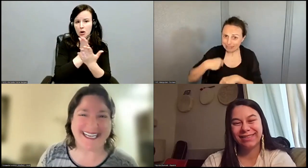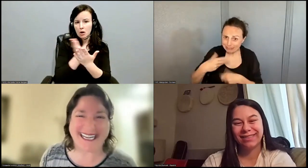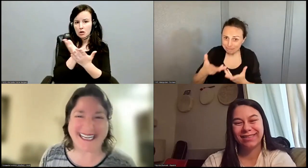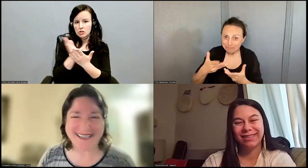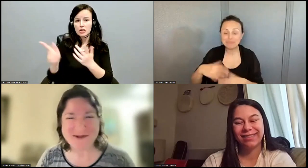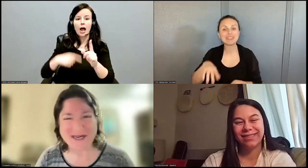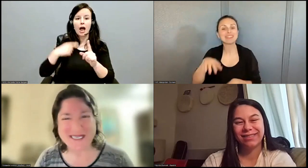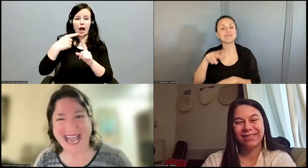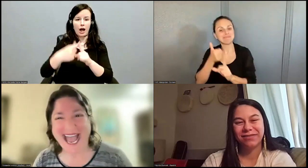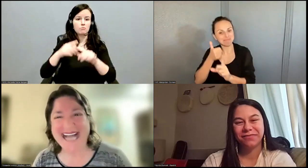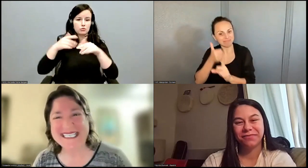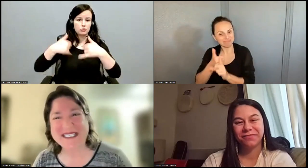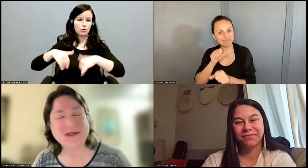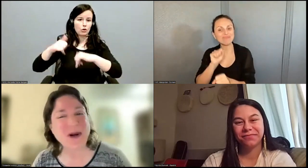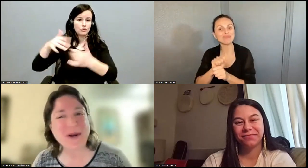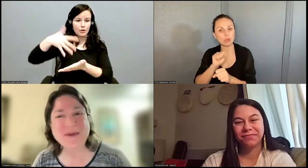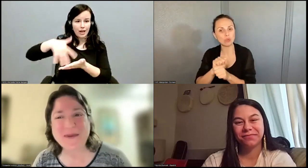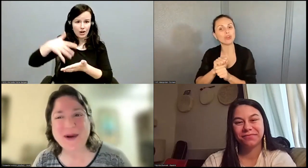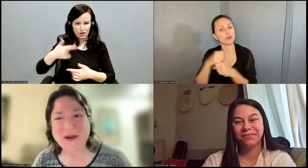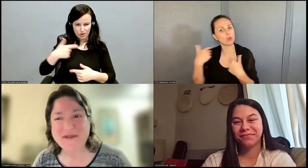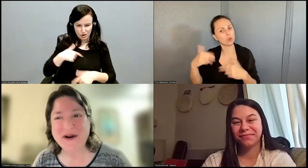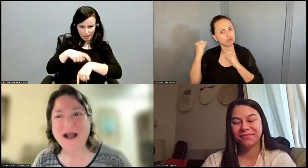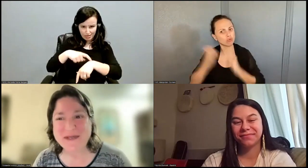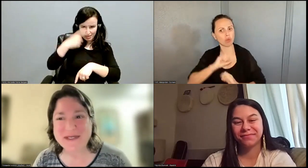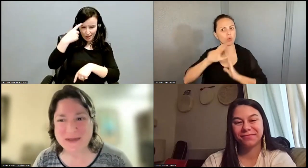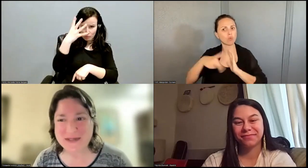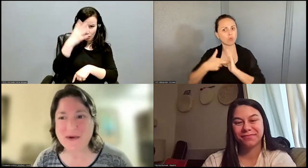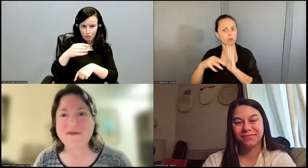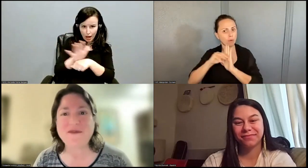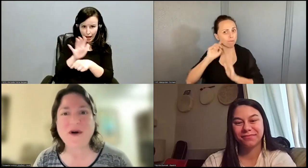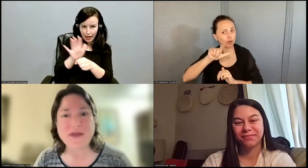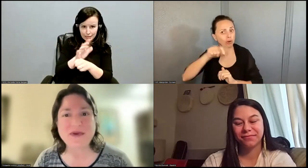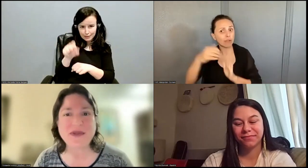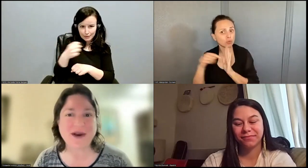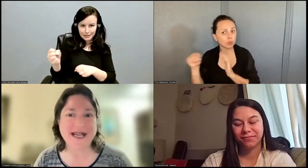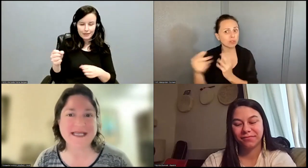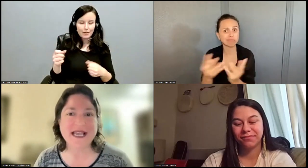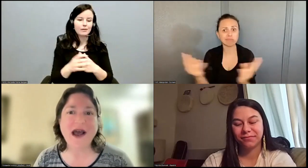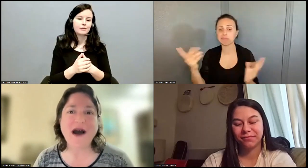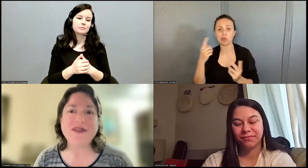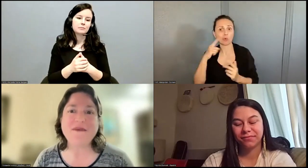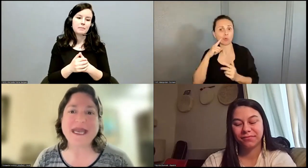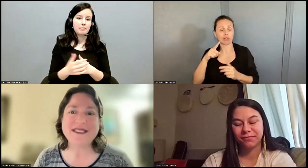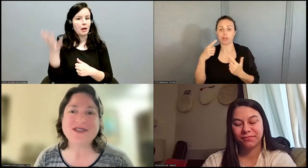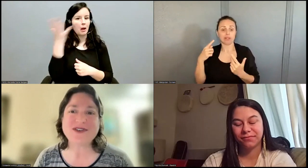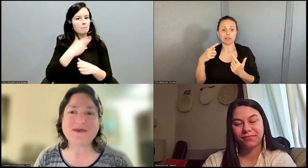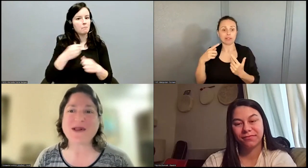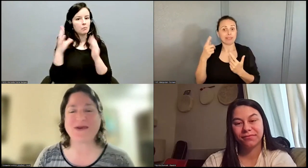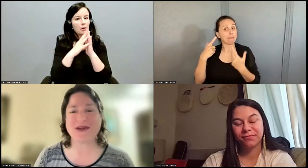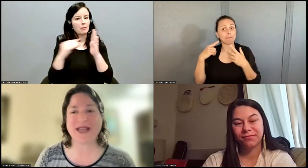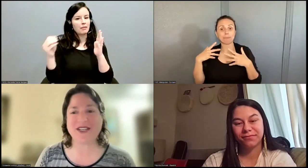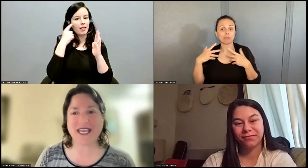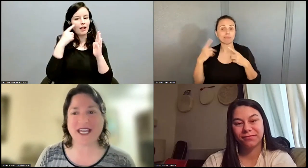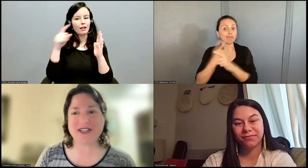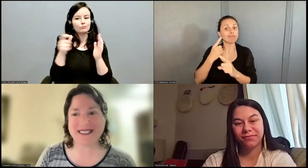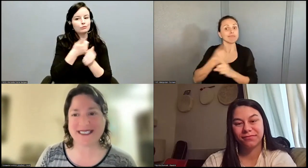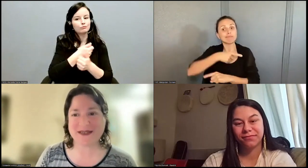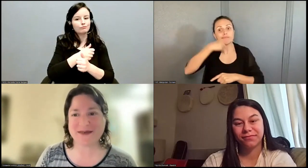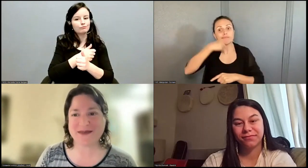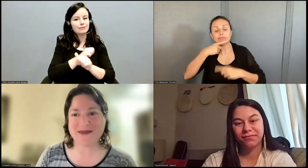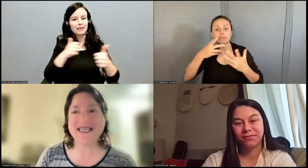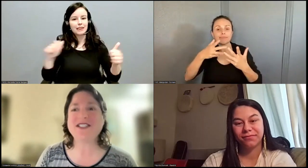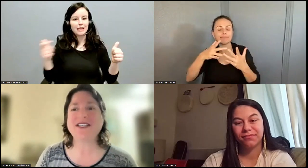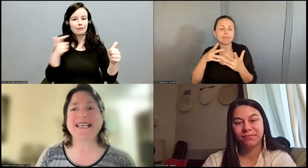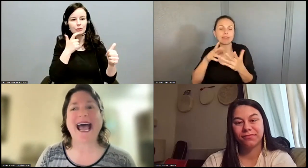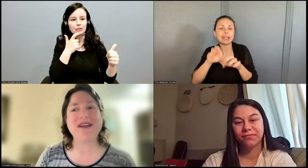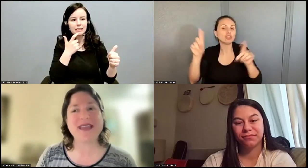Kirsten works as a strong role model for other students who have fallen through the cracks of the mainstream colonial education